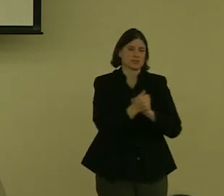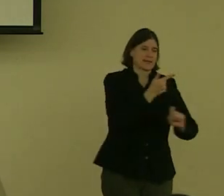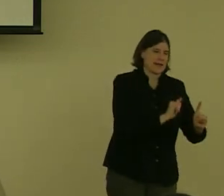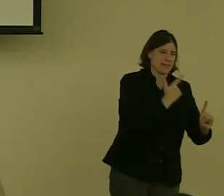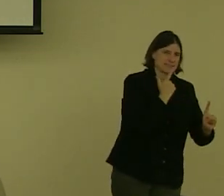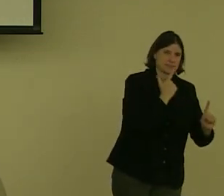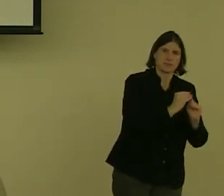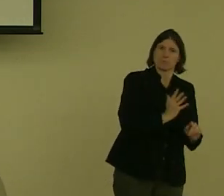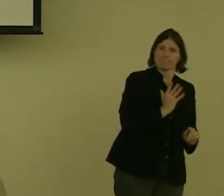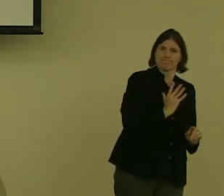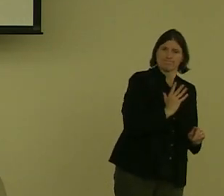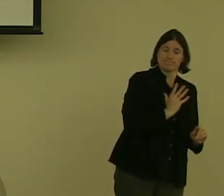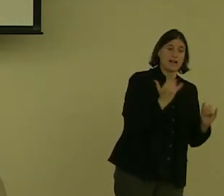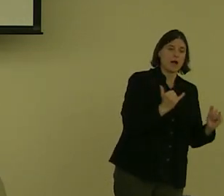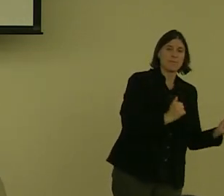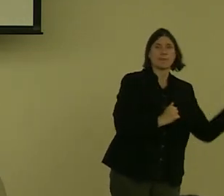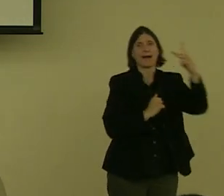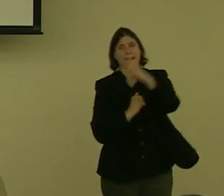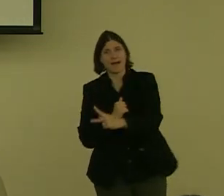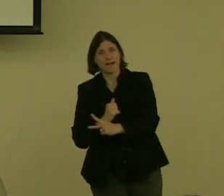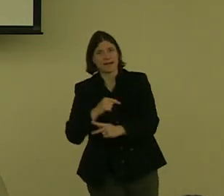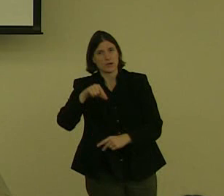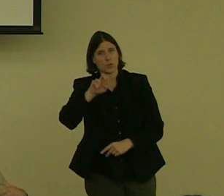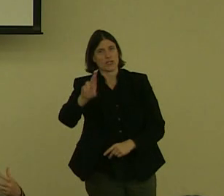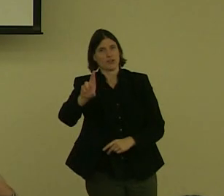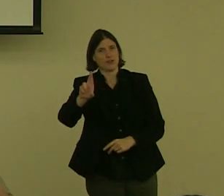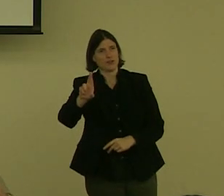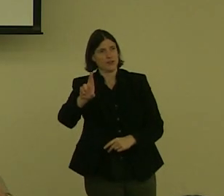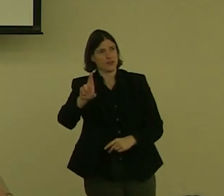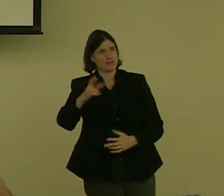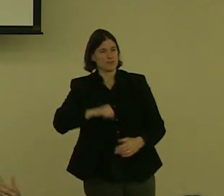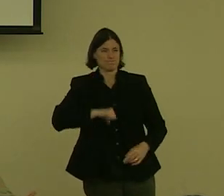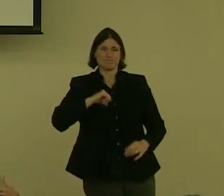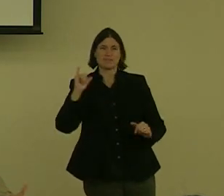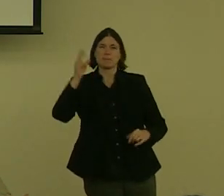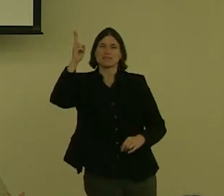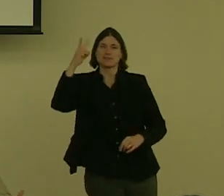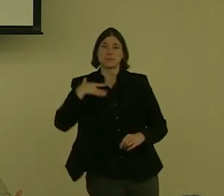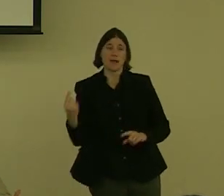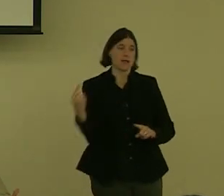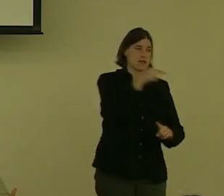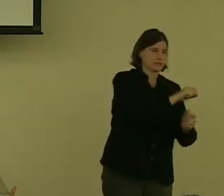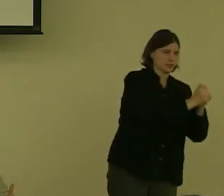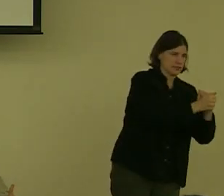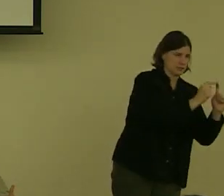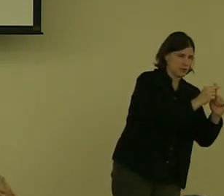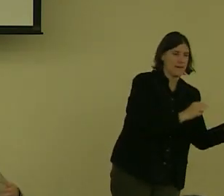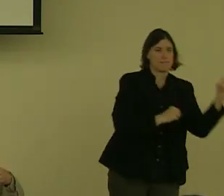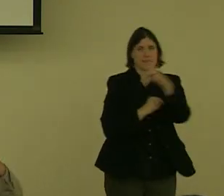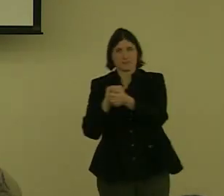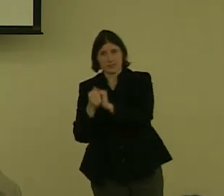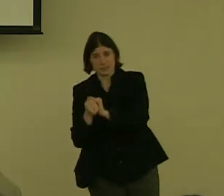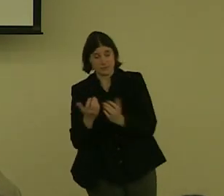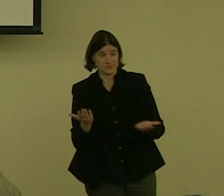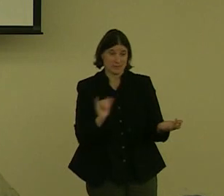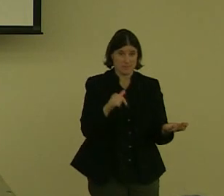I honestly love the term. I really do, and part of it has to do with the Sunday strip funnies,